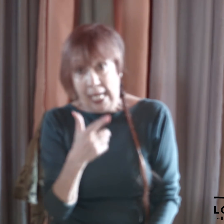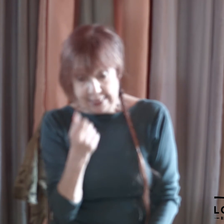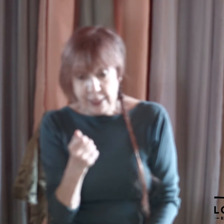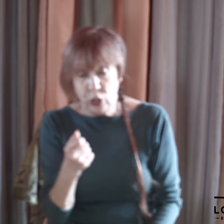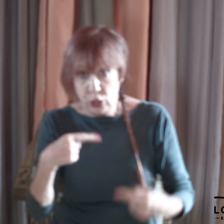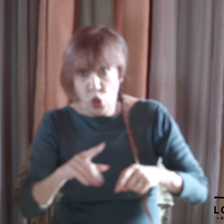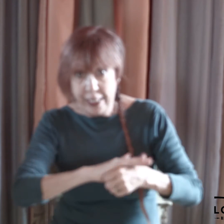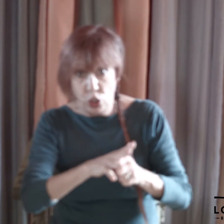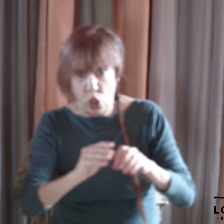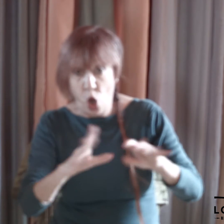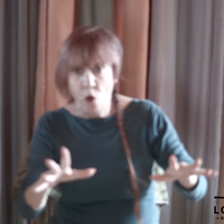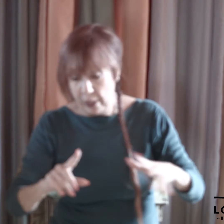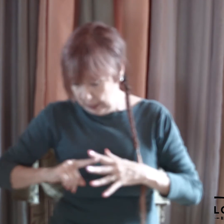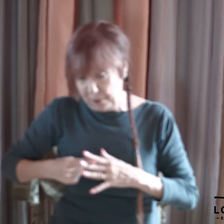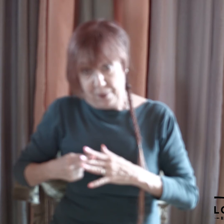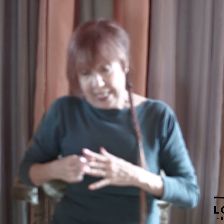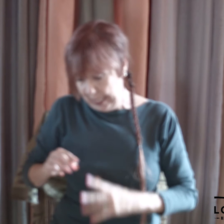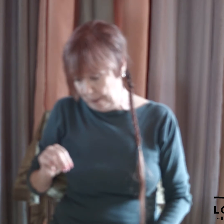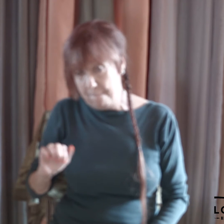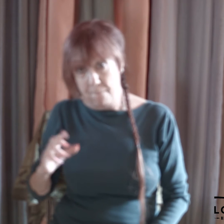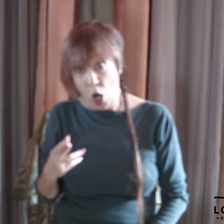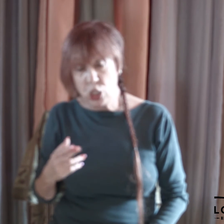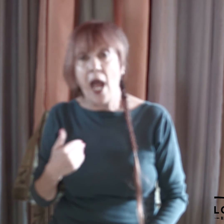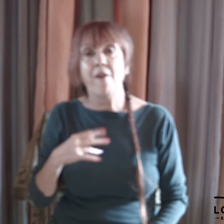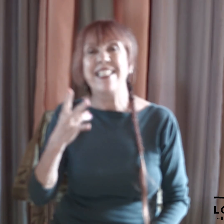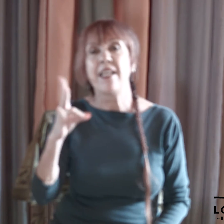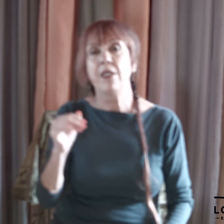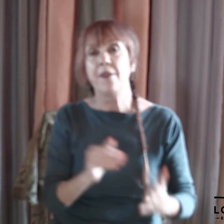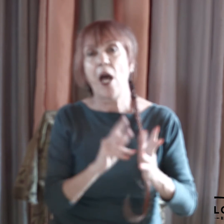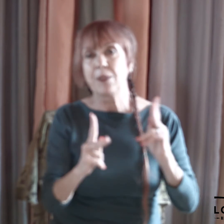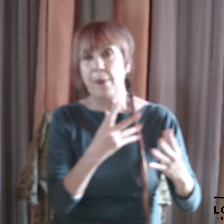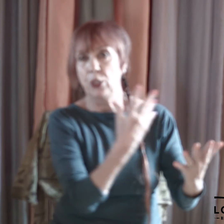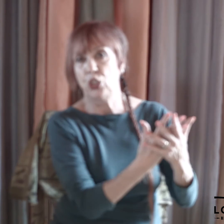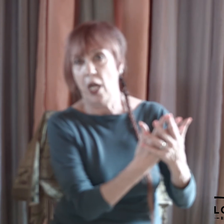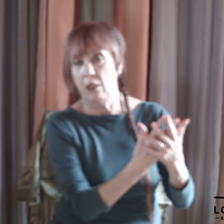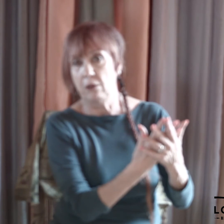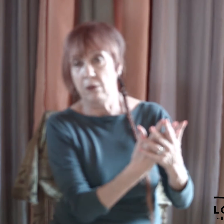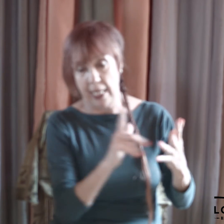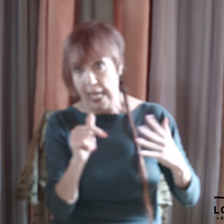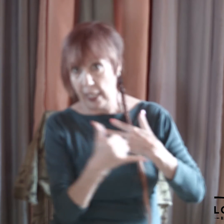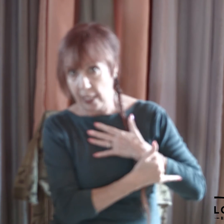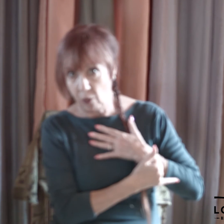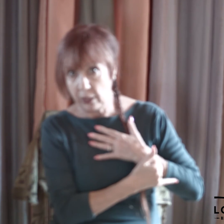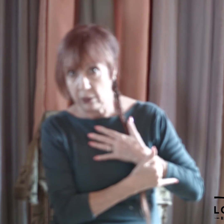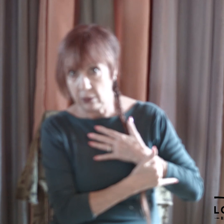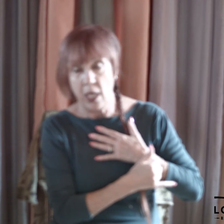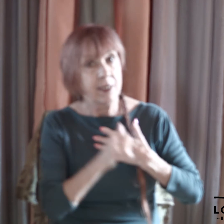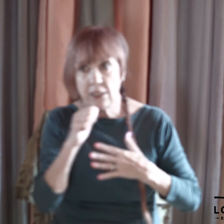the time of COVID, when we started out in March, there were 17,000 people incarcerated in LA County jails. That is not